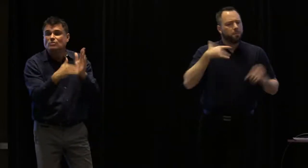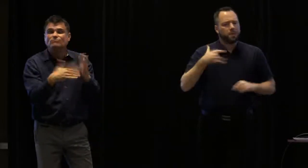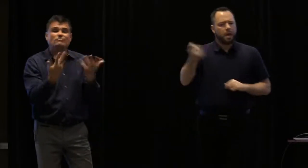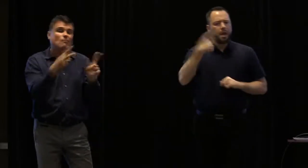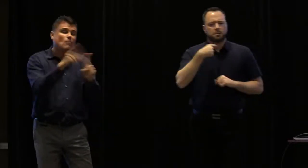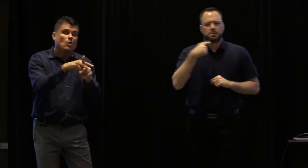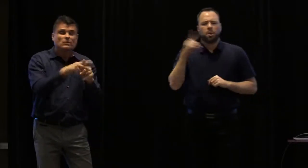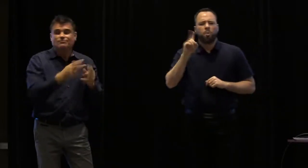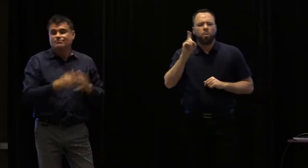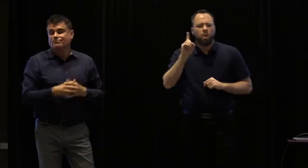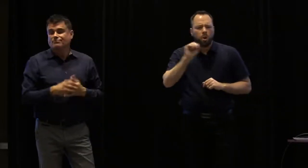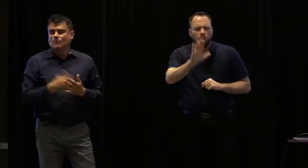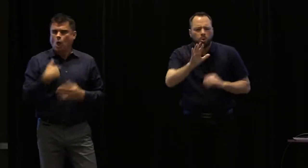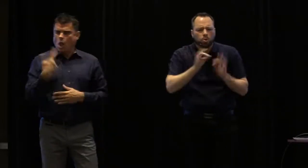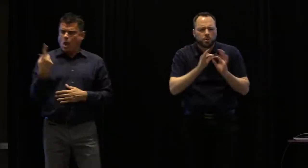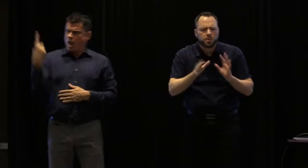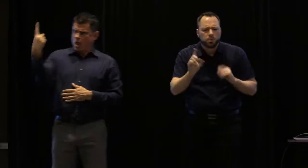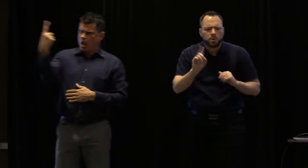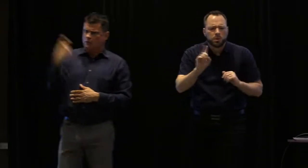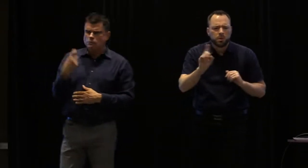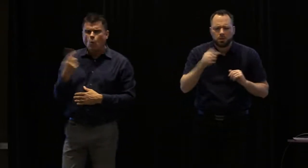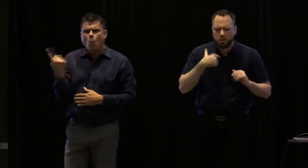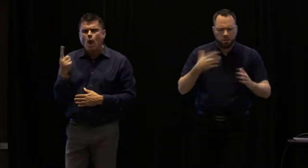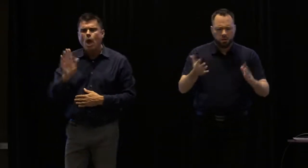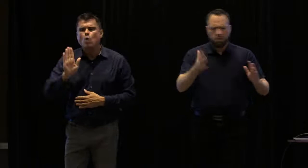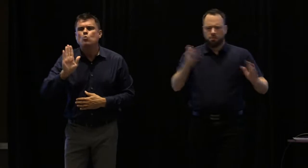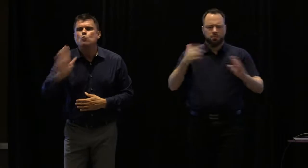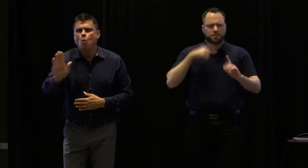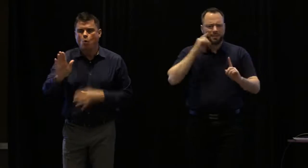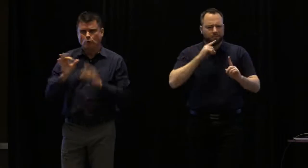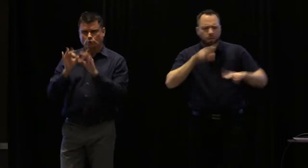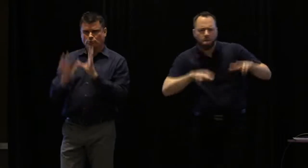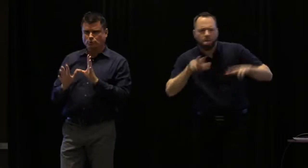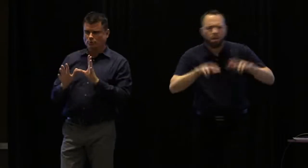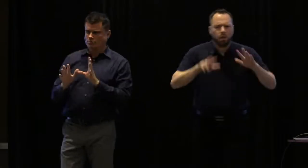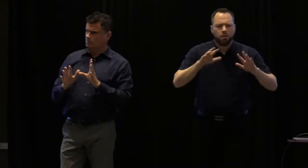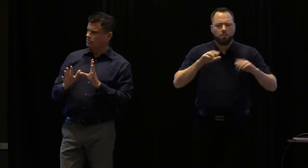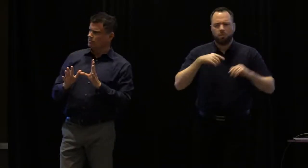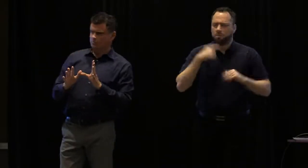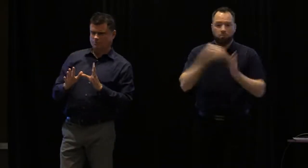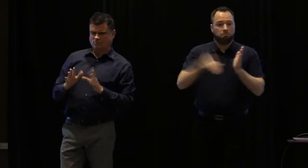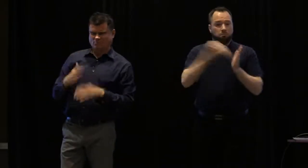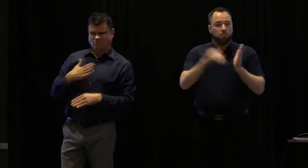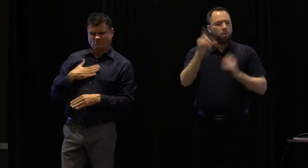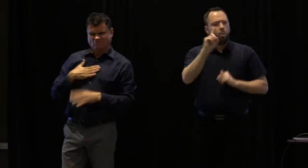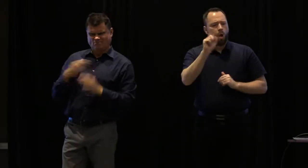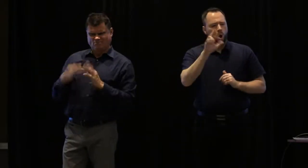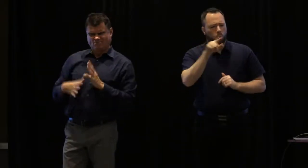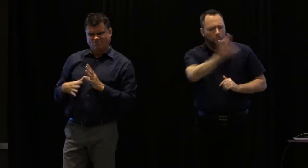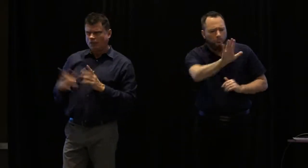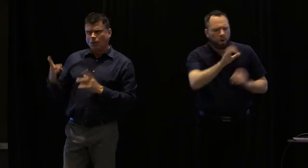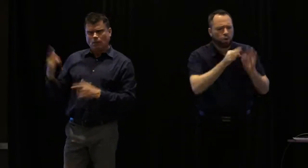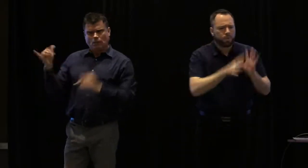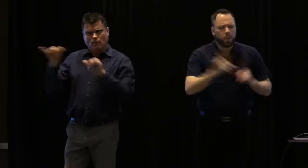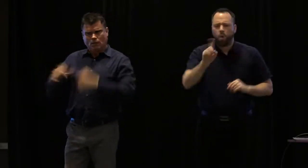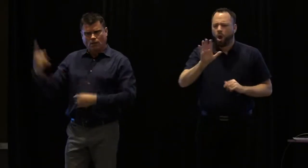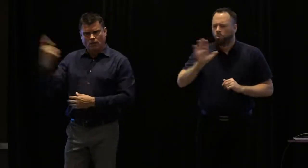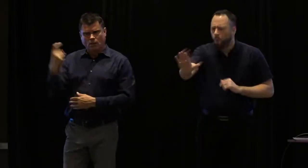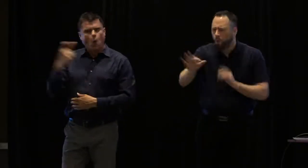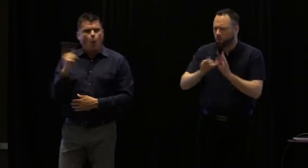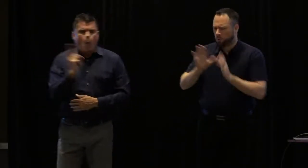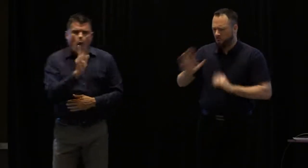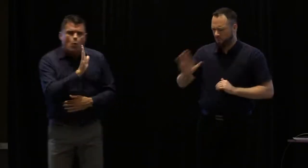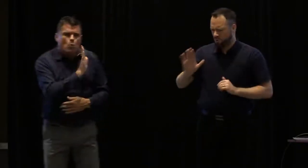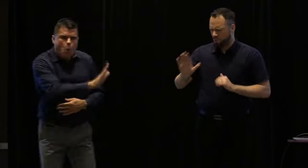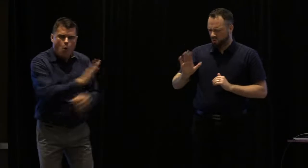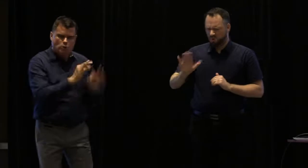doctor's appointment, typically when I go, people will say, where's your interpreter? Your interpreter.